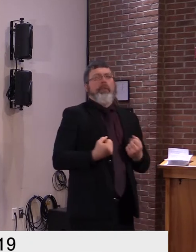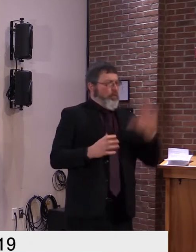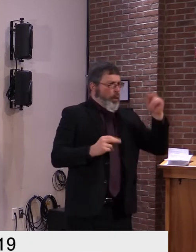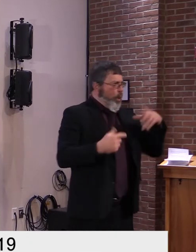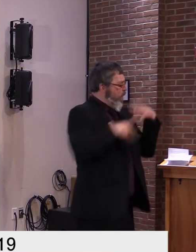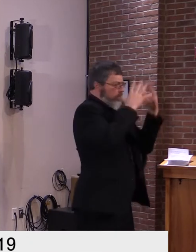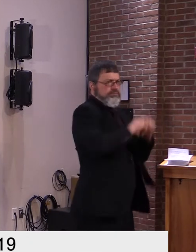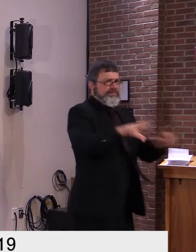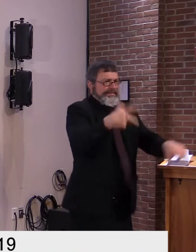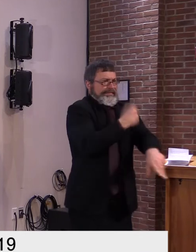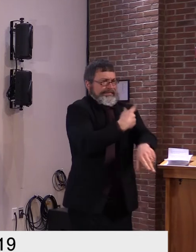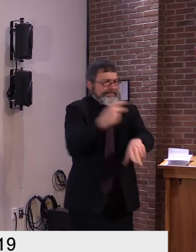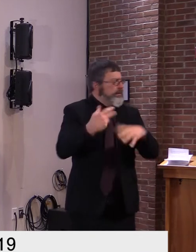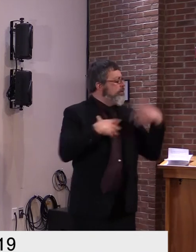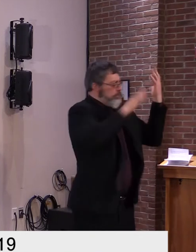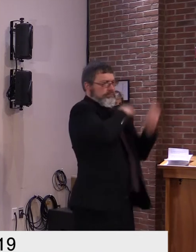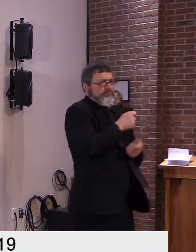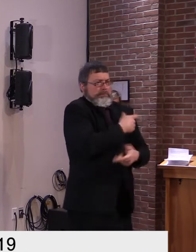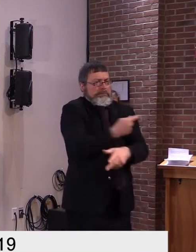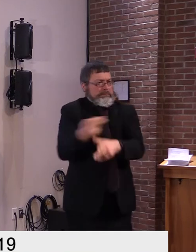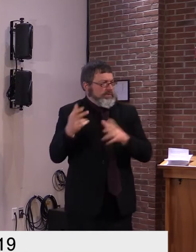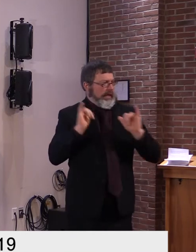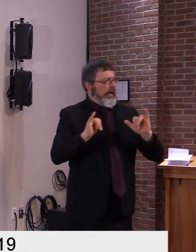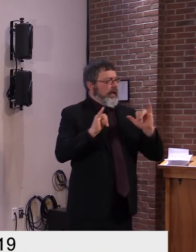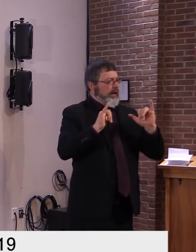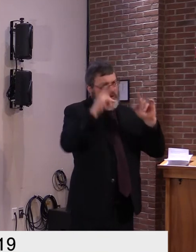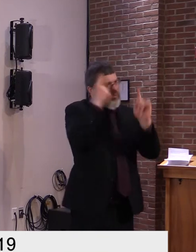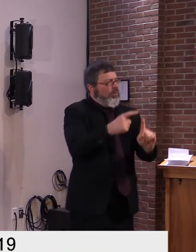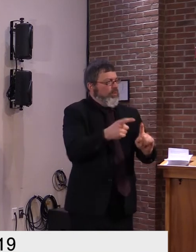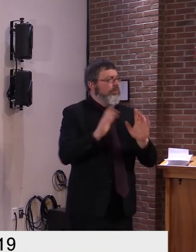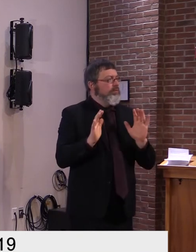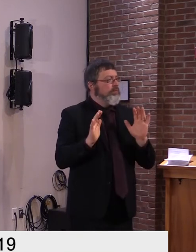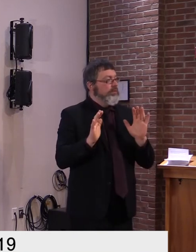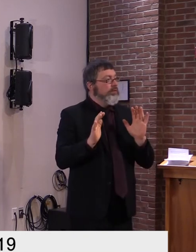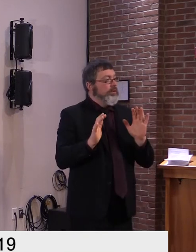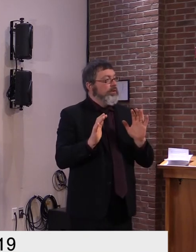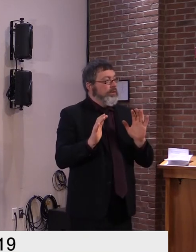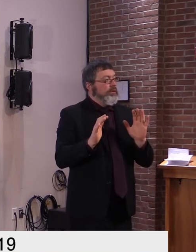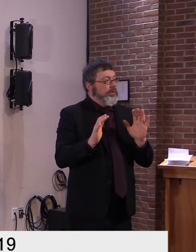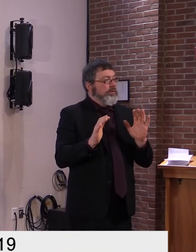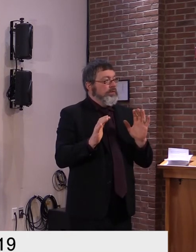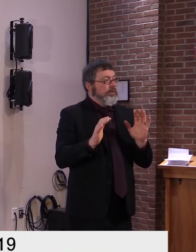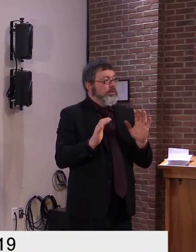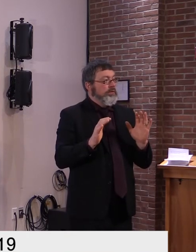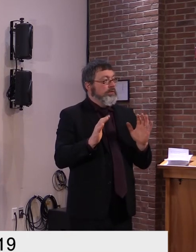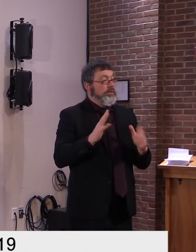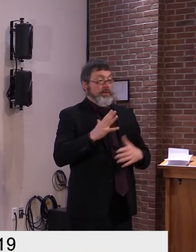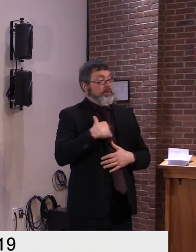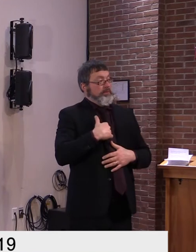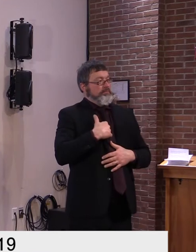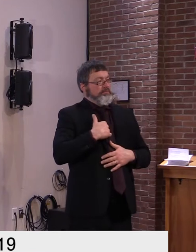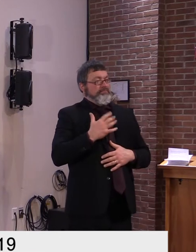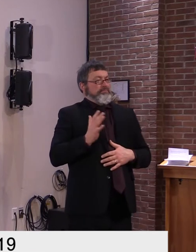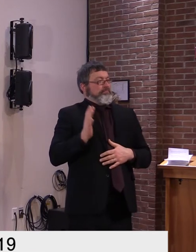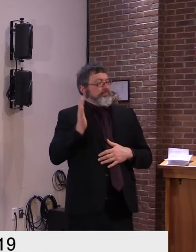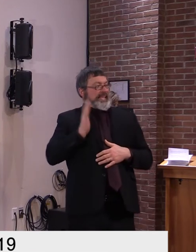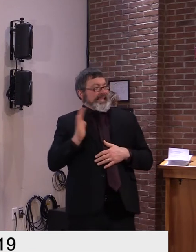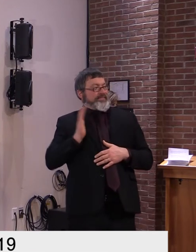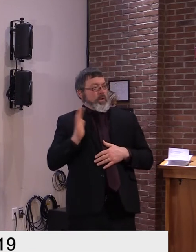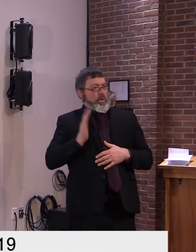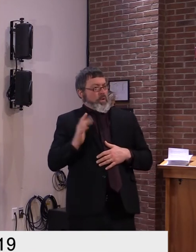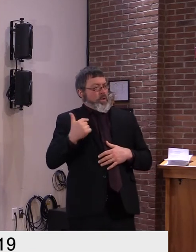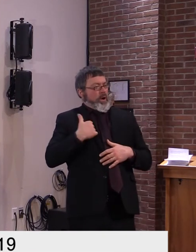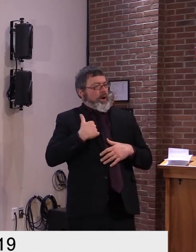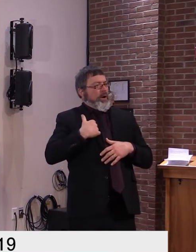my contractor background. Production is everything, trying to make sure that we can get things done as efficiently as possible. So